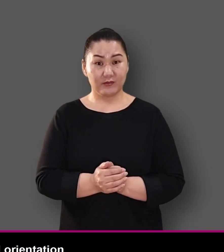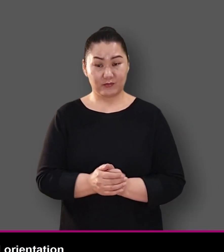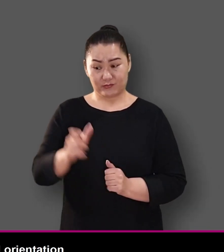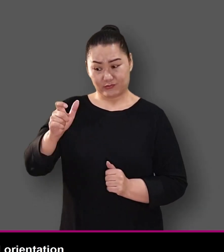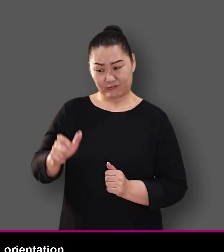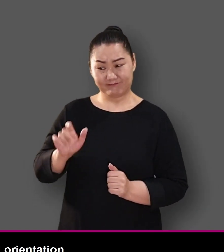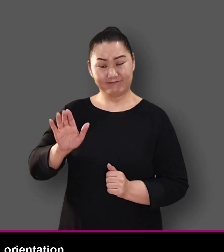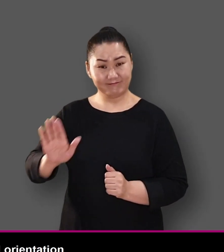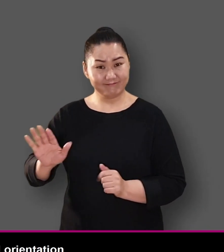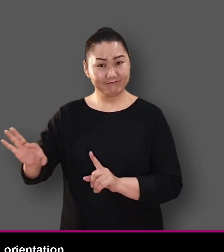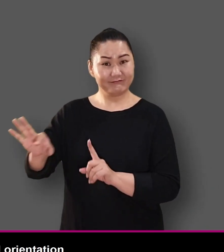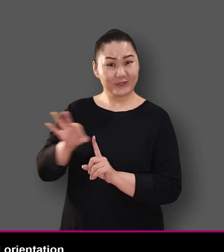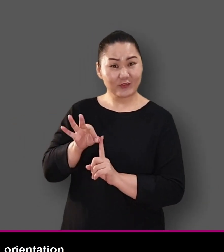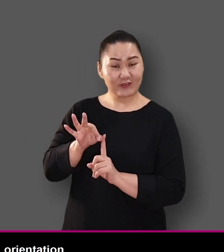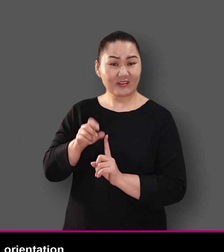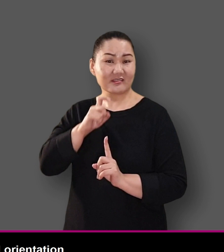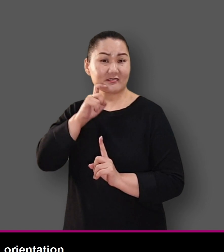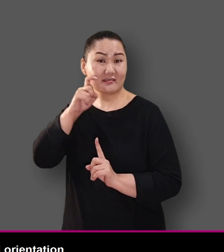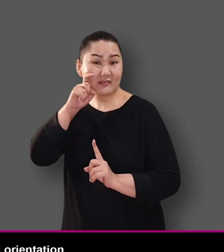sexual orientation,